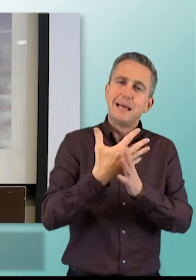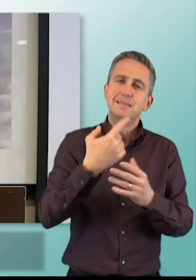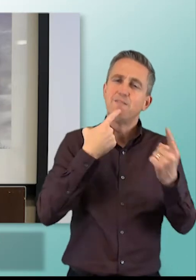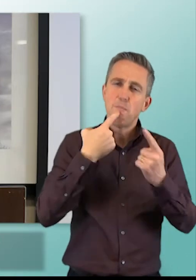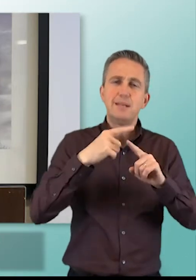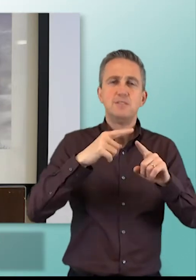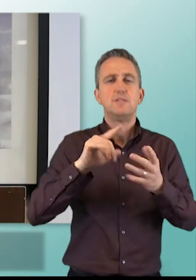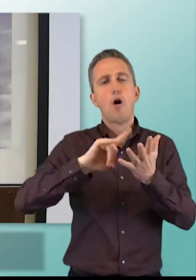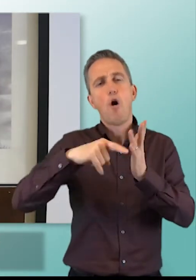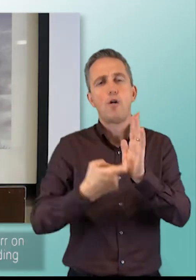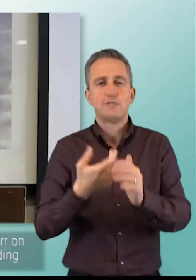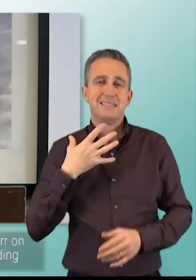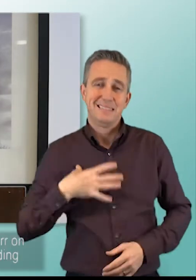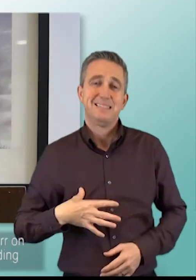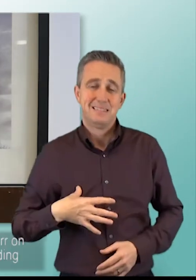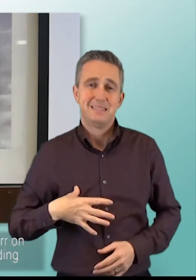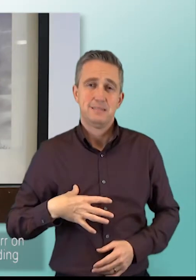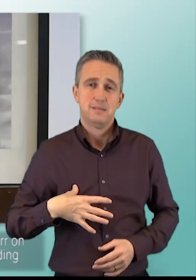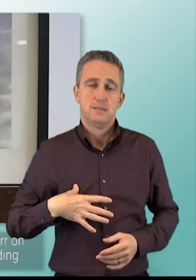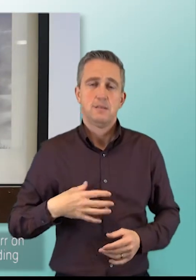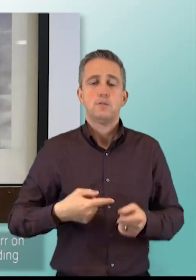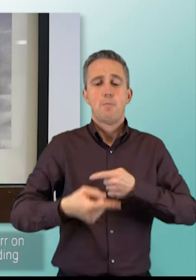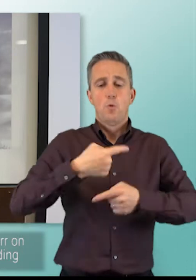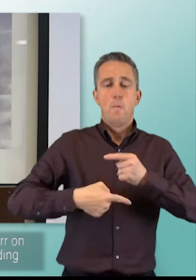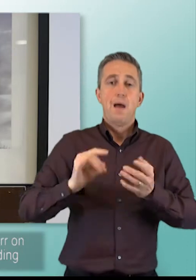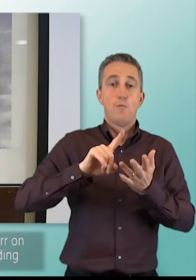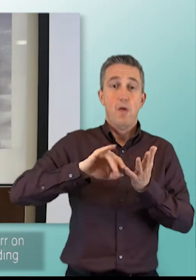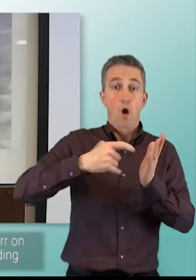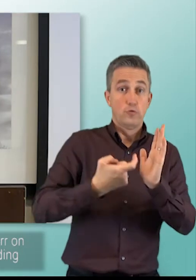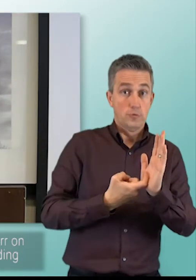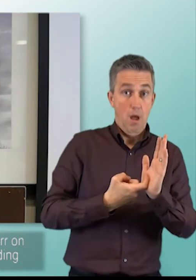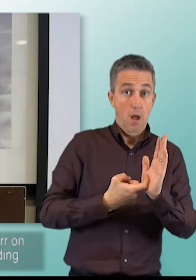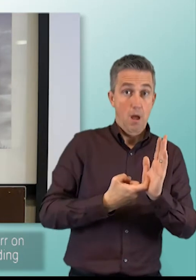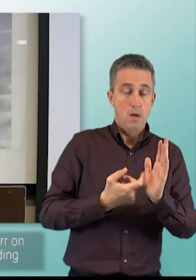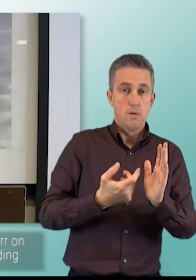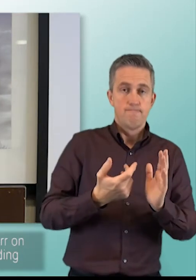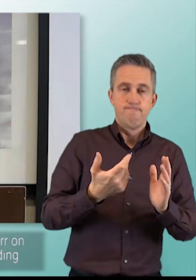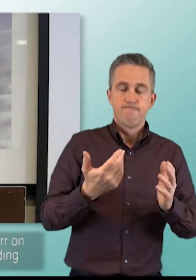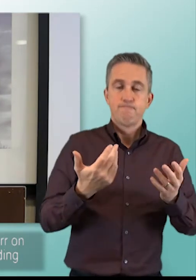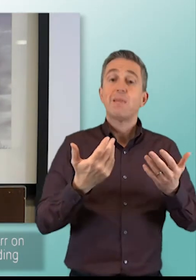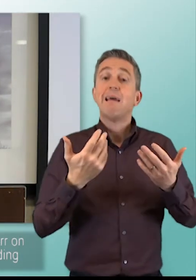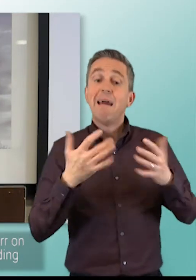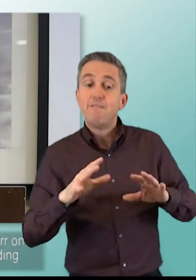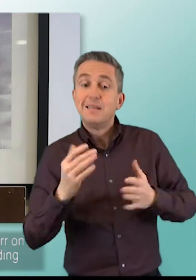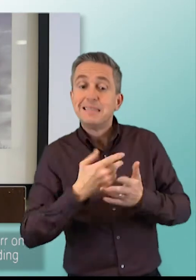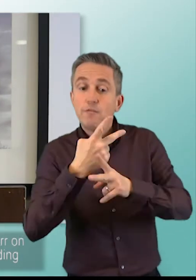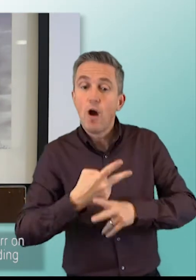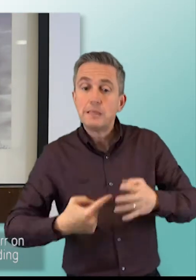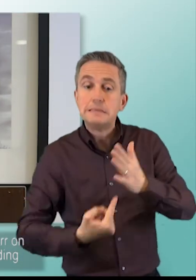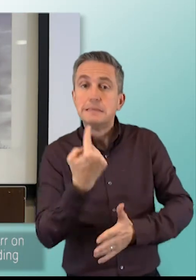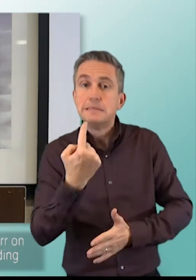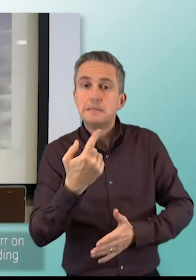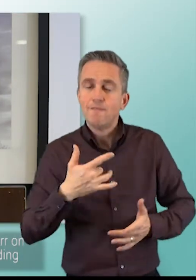us or to yourselves. So maybe just to go back on that safeguarding bit, err on the side of caution. If you have a serious